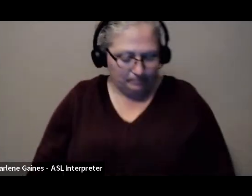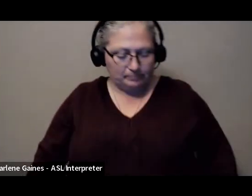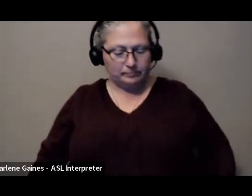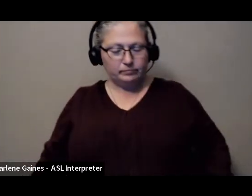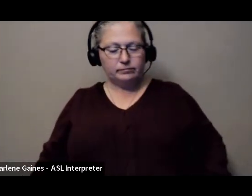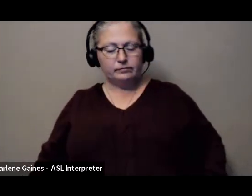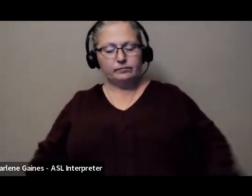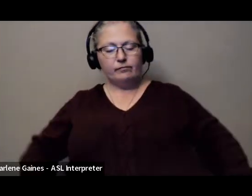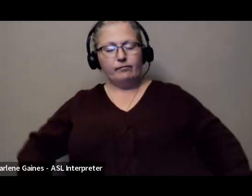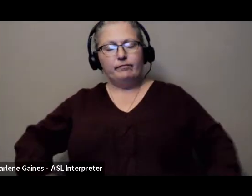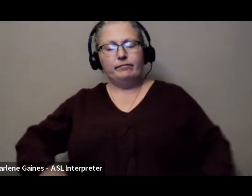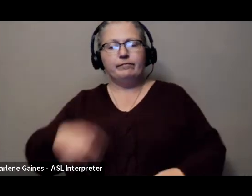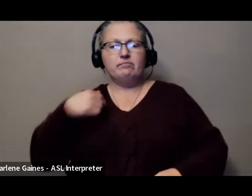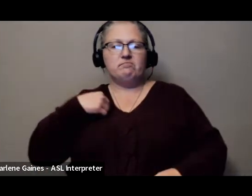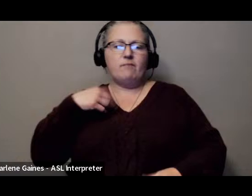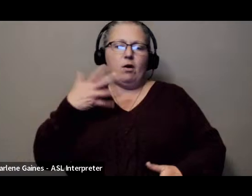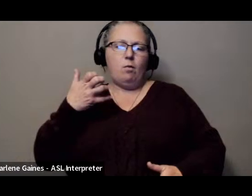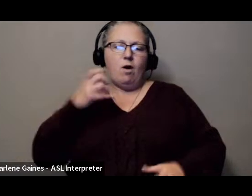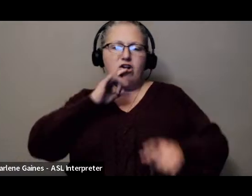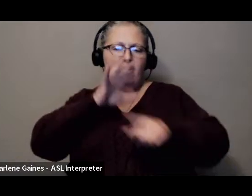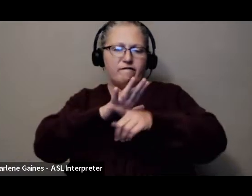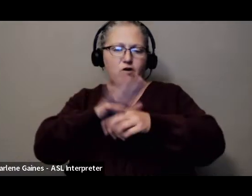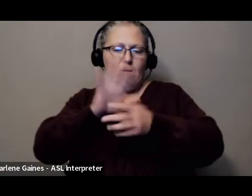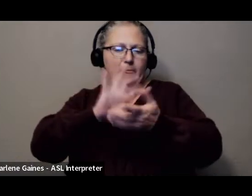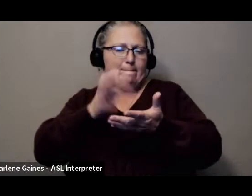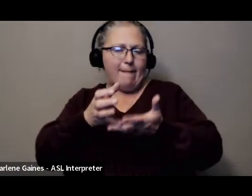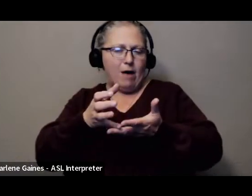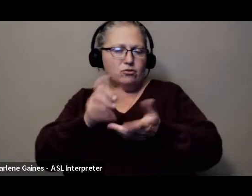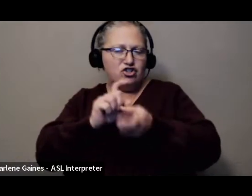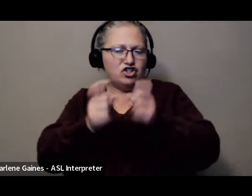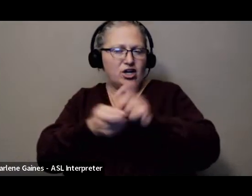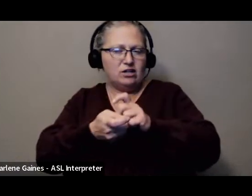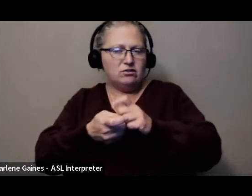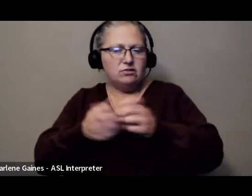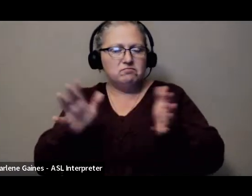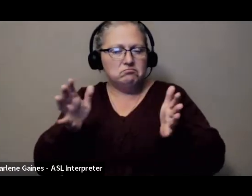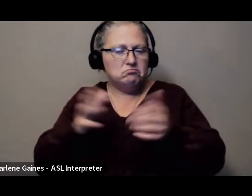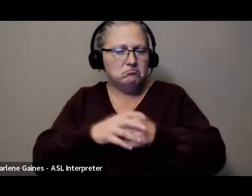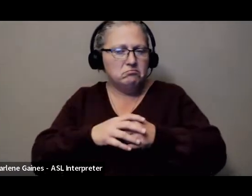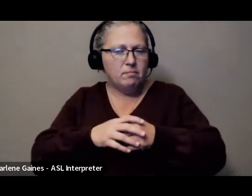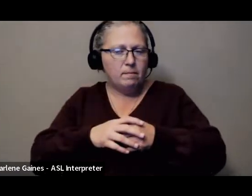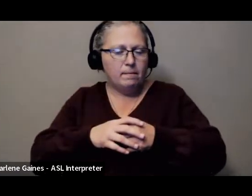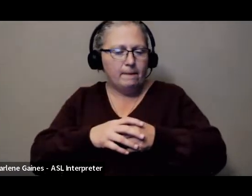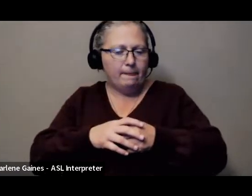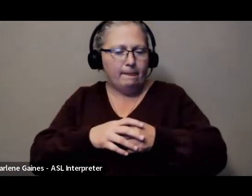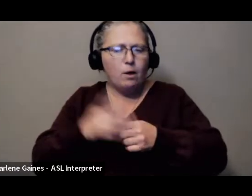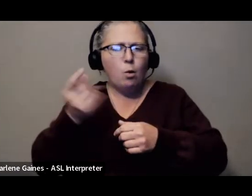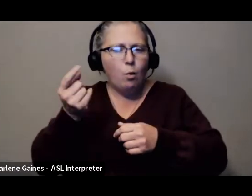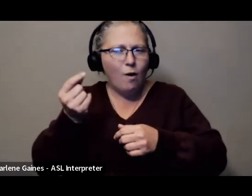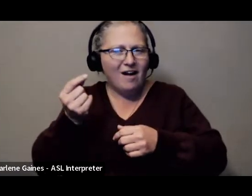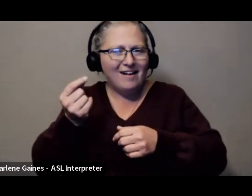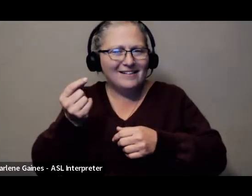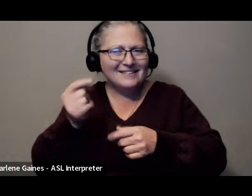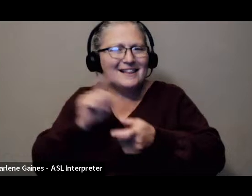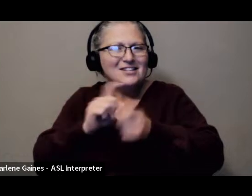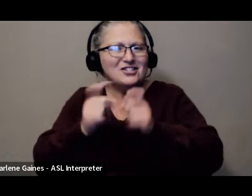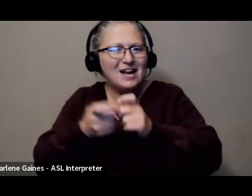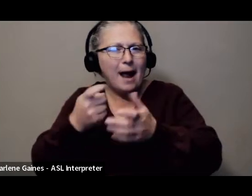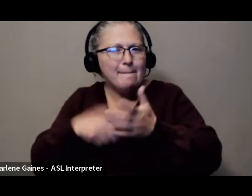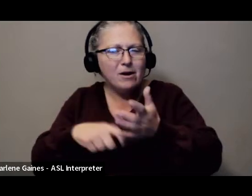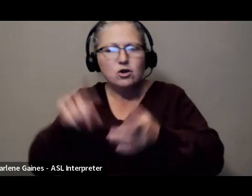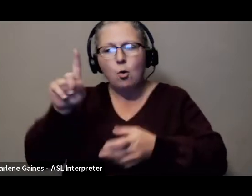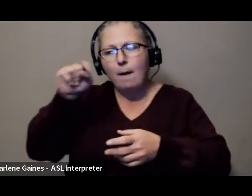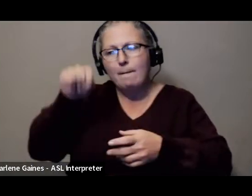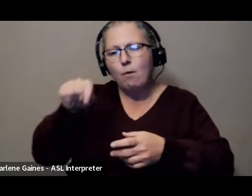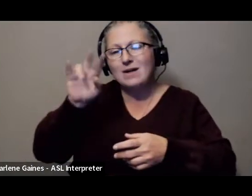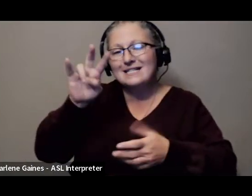Mr. Lee? Mine is just, I just want to confirm the amount of change. Correct. What is it? What is the amount? It's